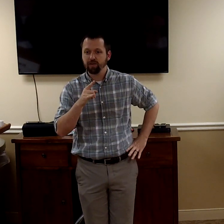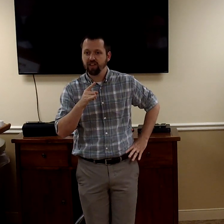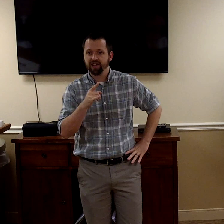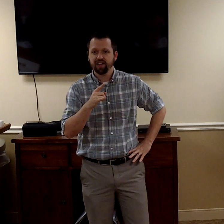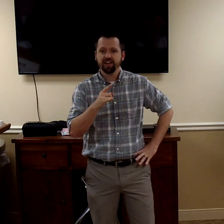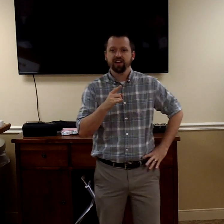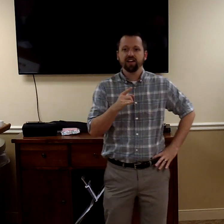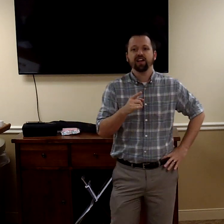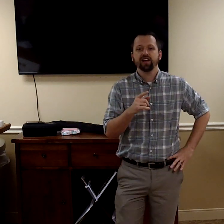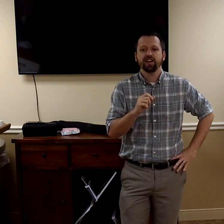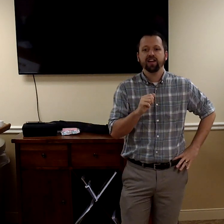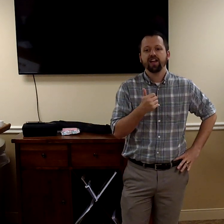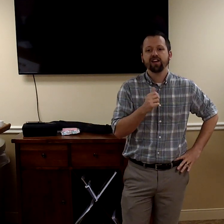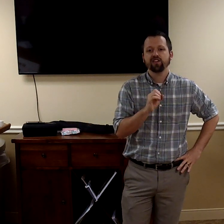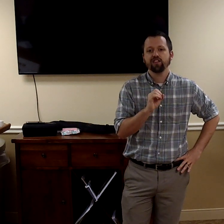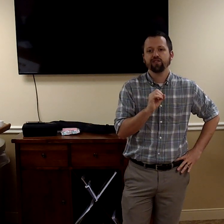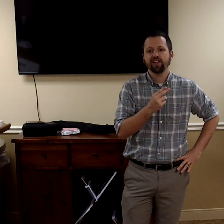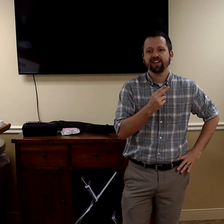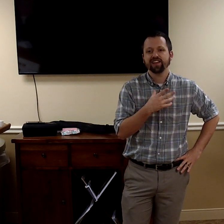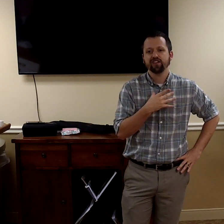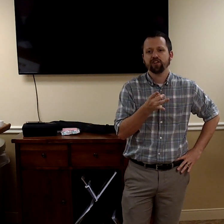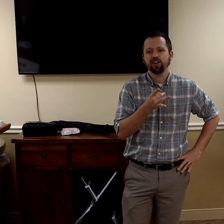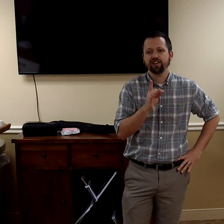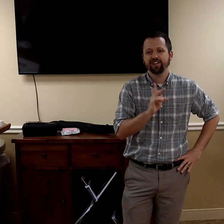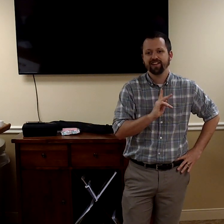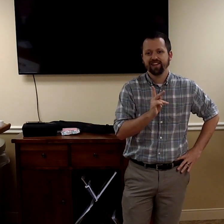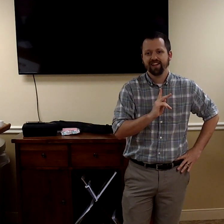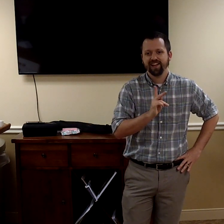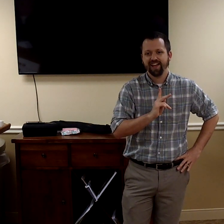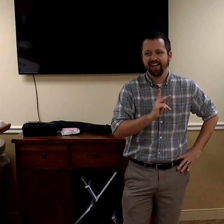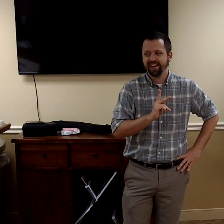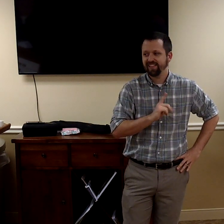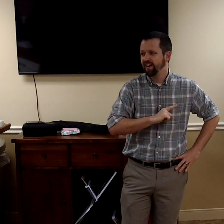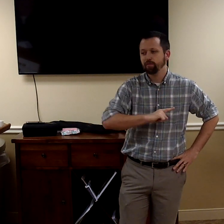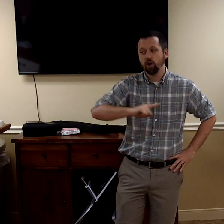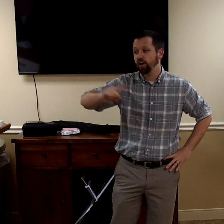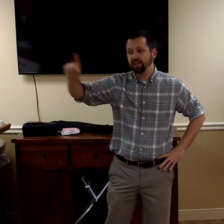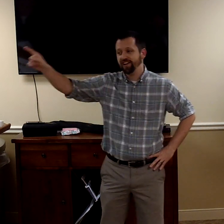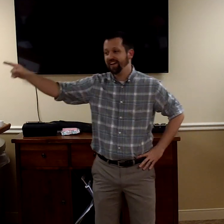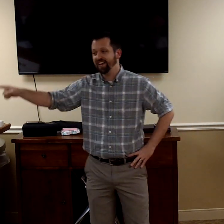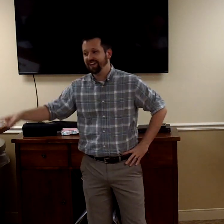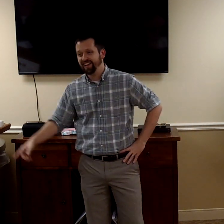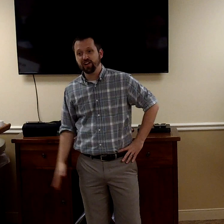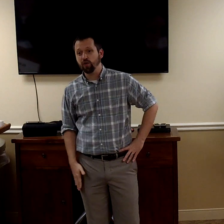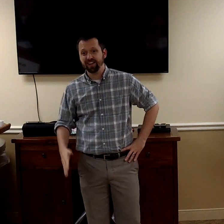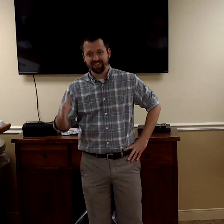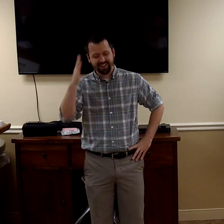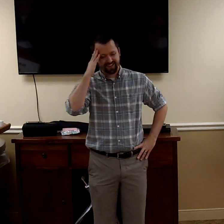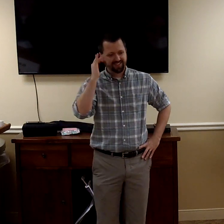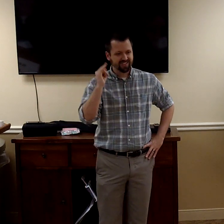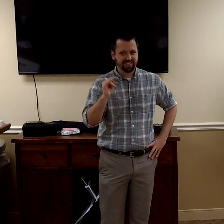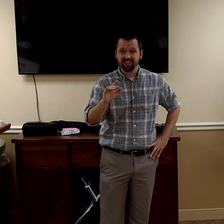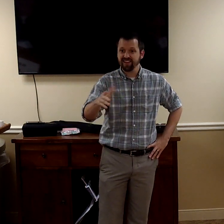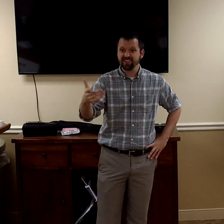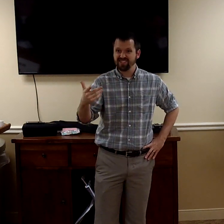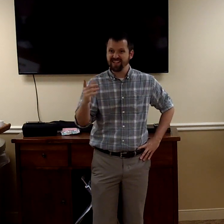like, how's Oliver like in kindergarten? And then I'm gone. And they know it. And it's just, and see, I just did it